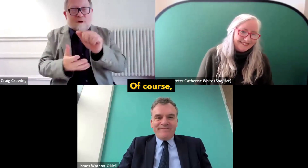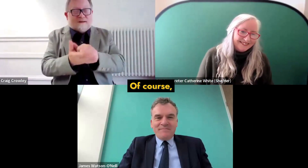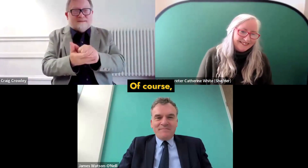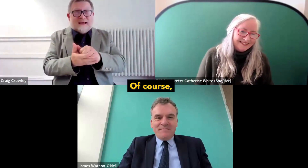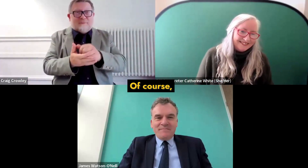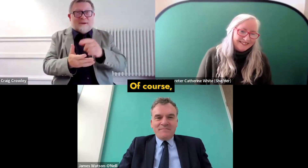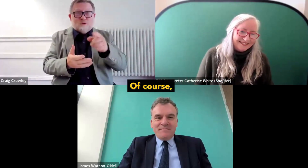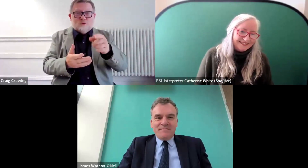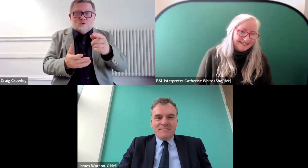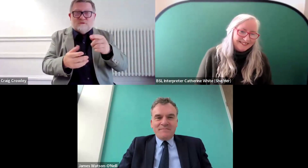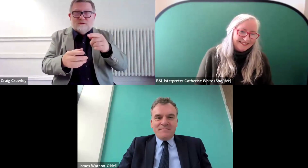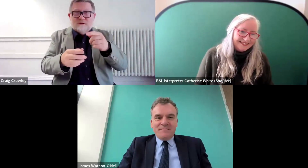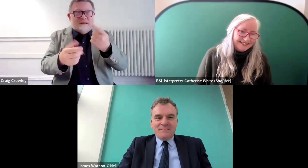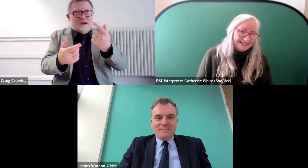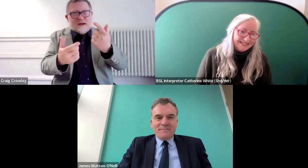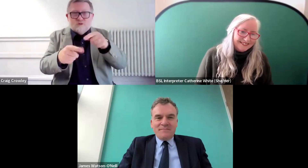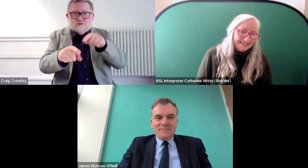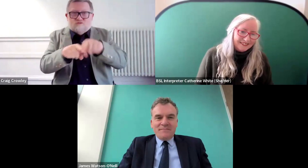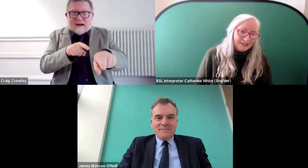Of course.